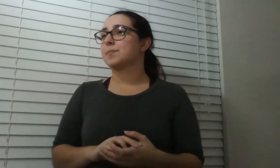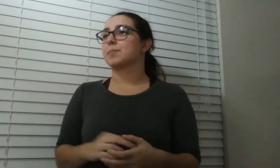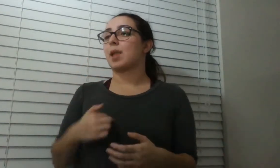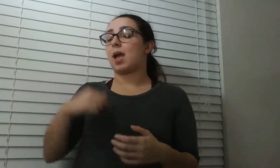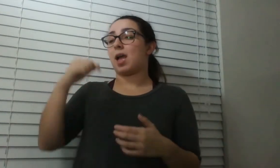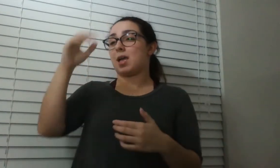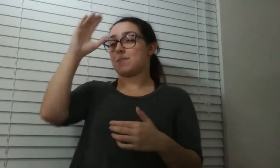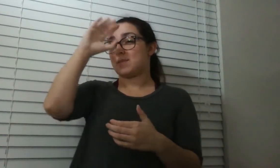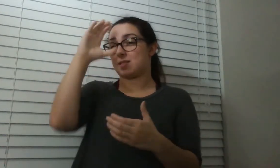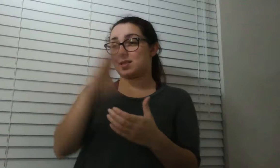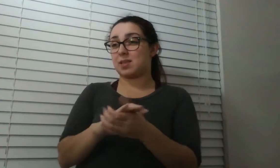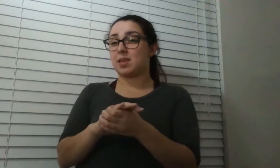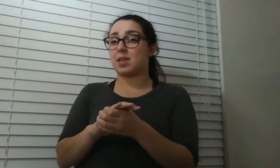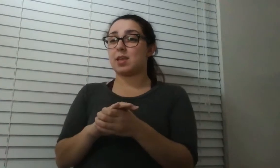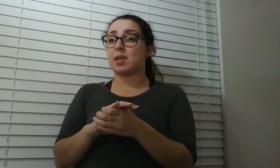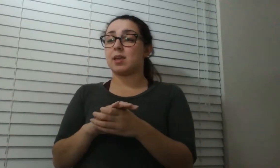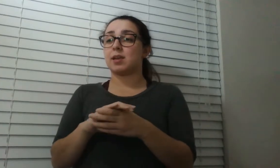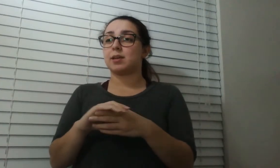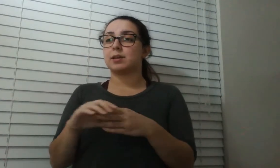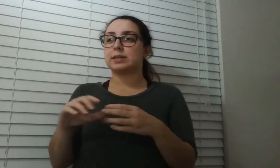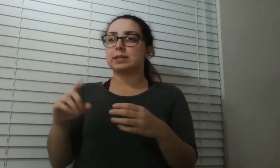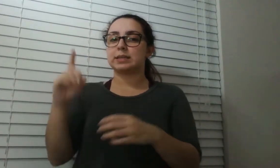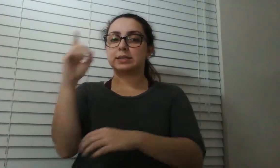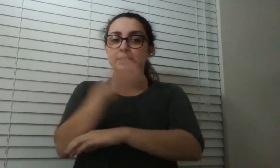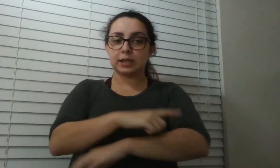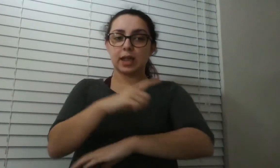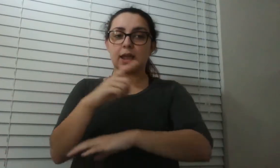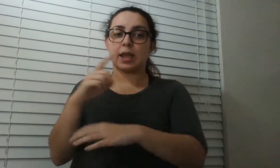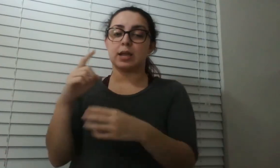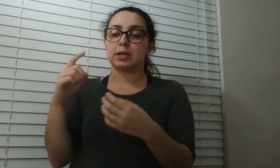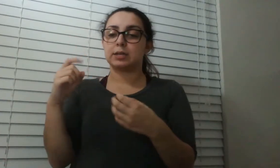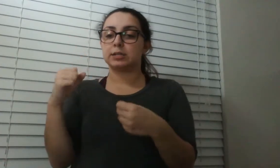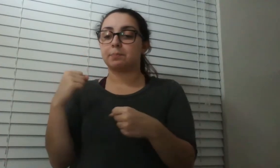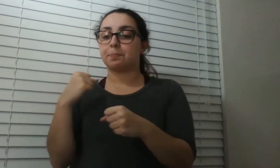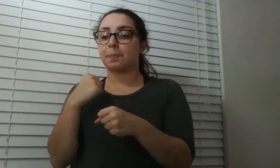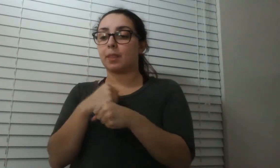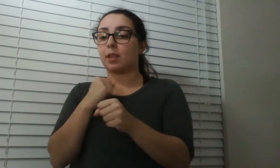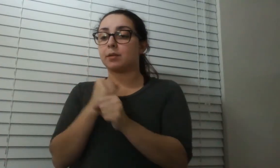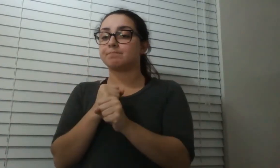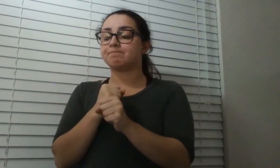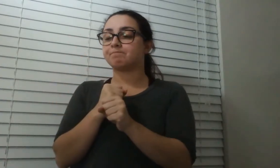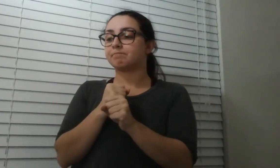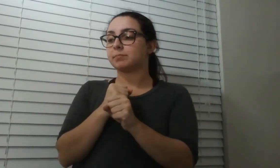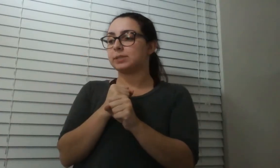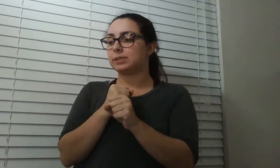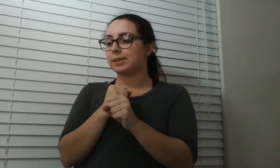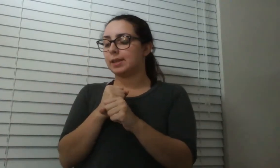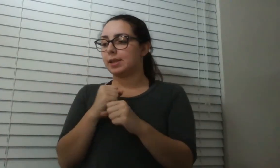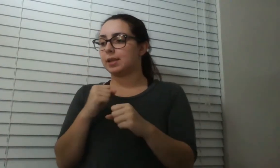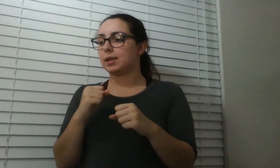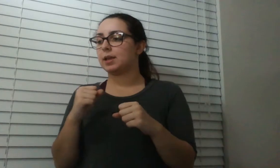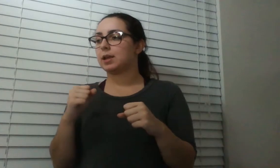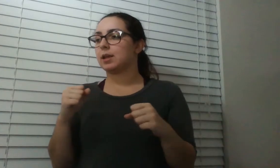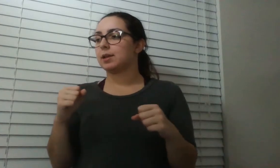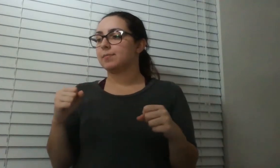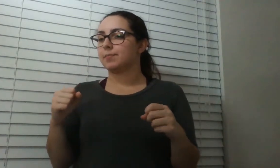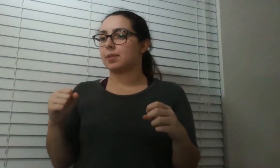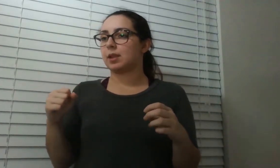If you ask me what's the difference between me and my Adams, I don't know, but I know it's there. Right. Well, because the Adams of you sitting